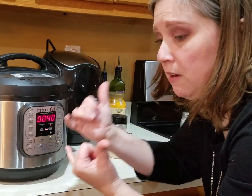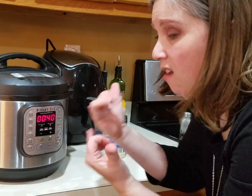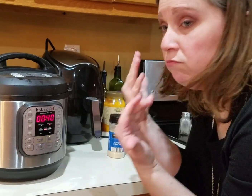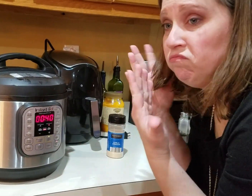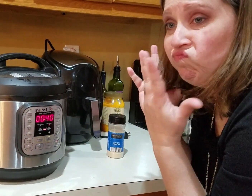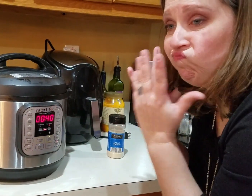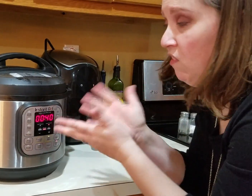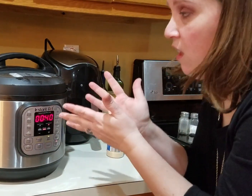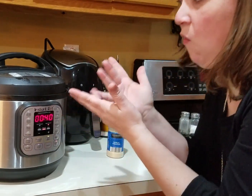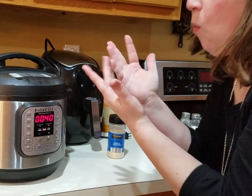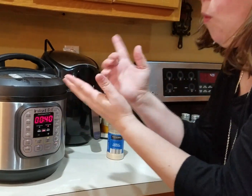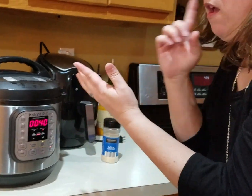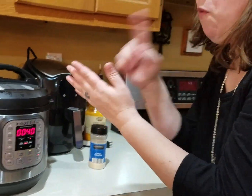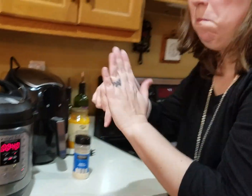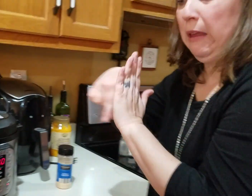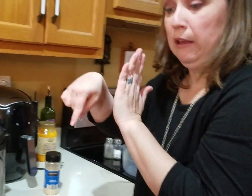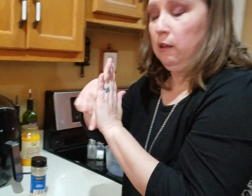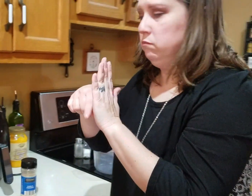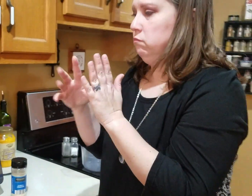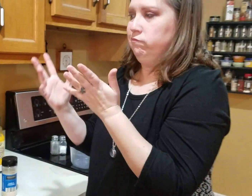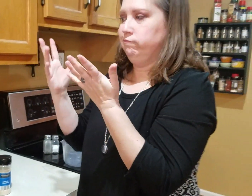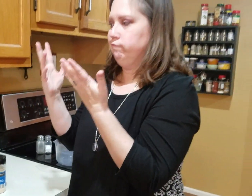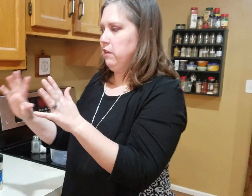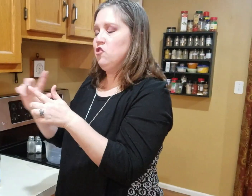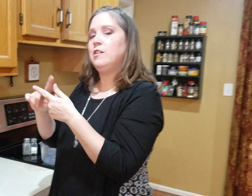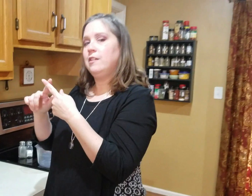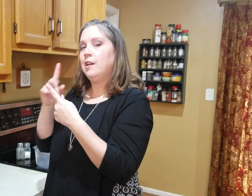Good to go. Now we can just leave it and wait until we hear a beep.